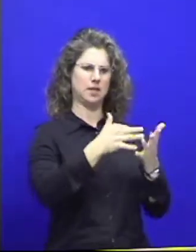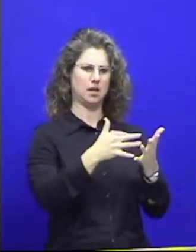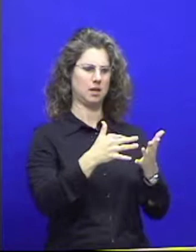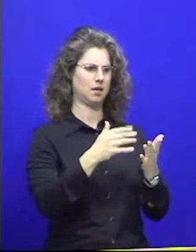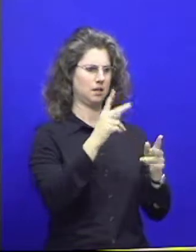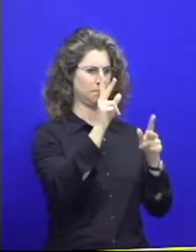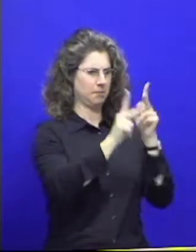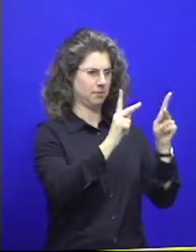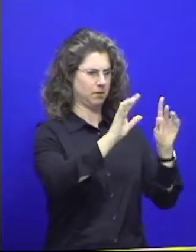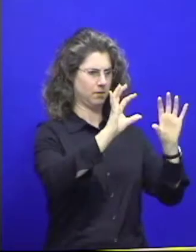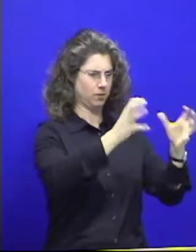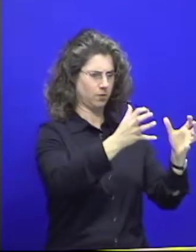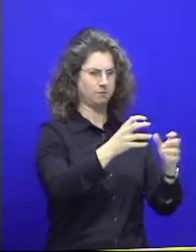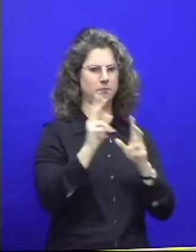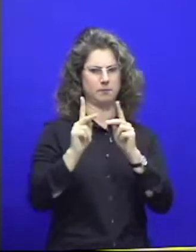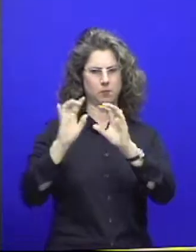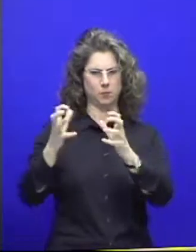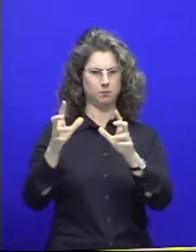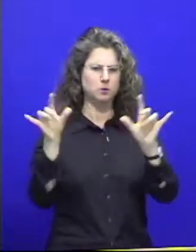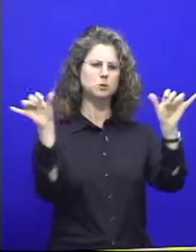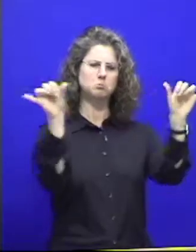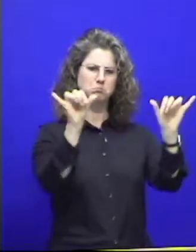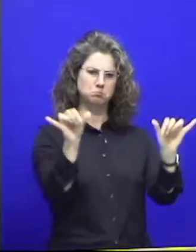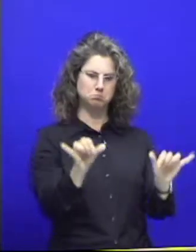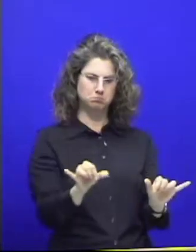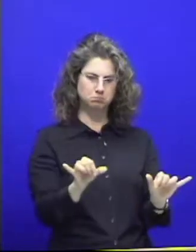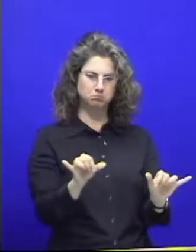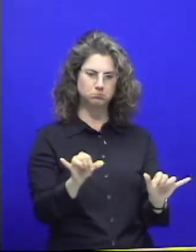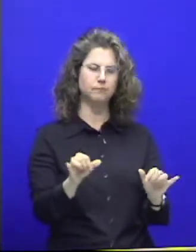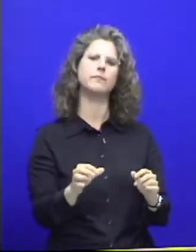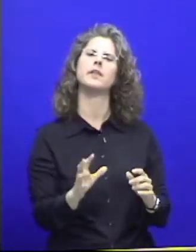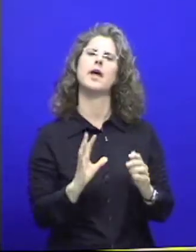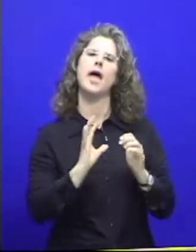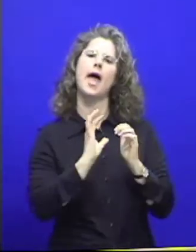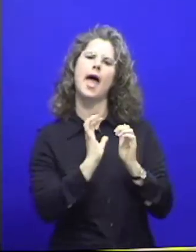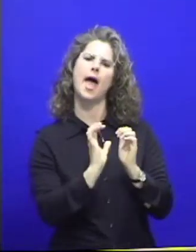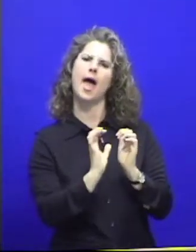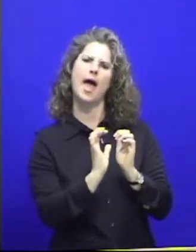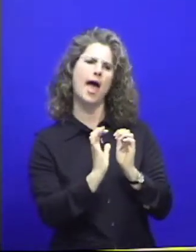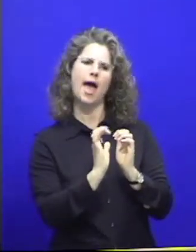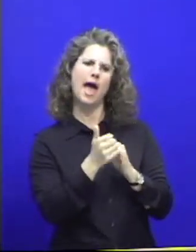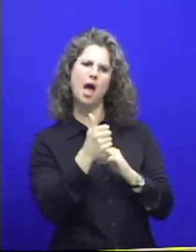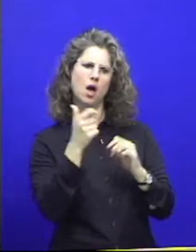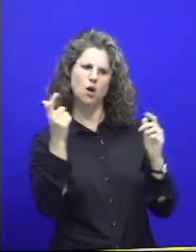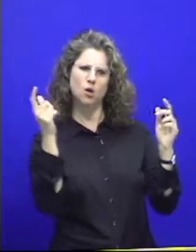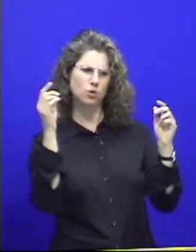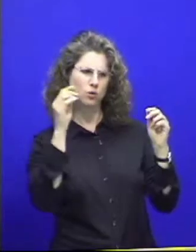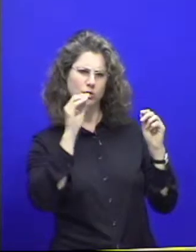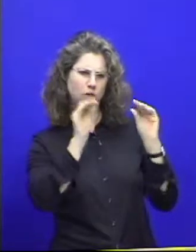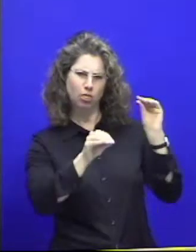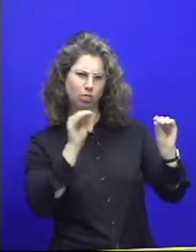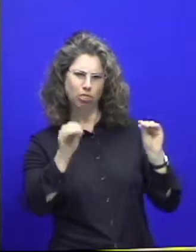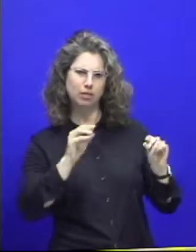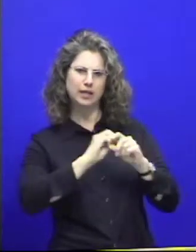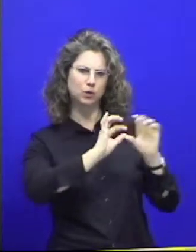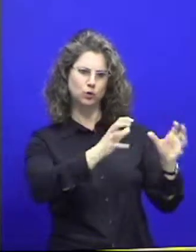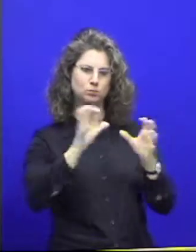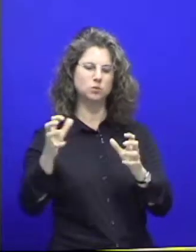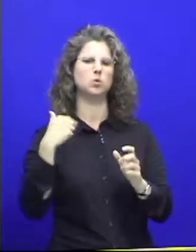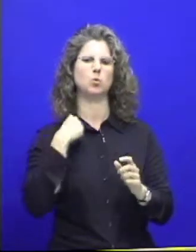both groups are the same. Now, how do we get the patients into these two different groups? We do